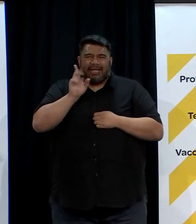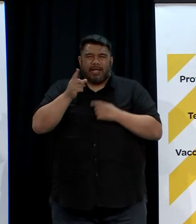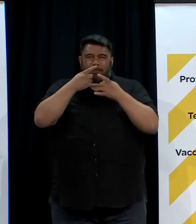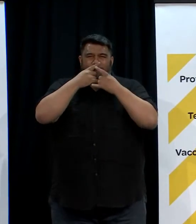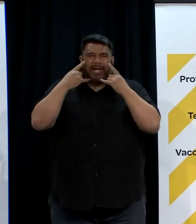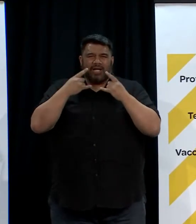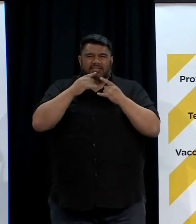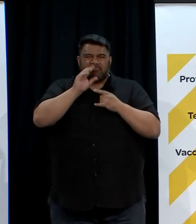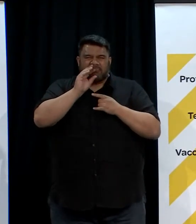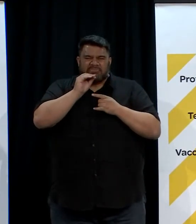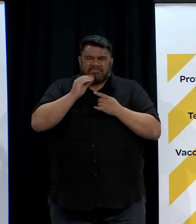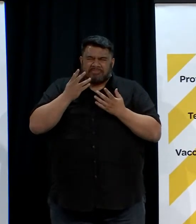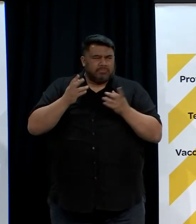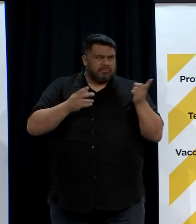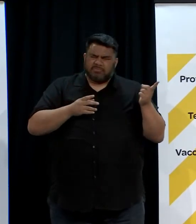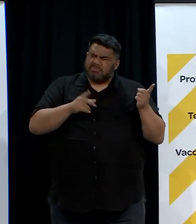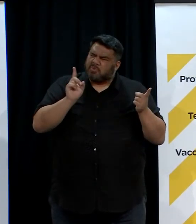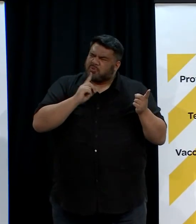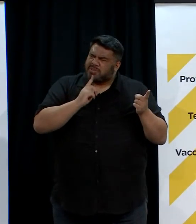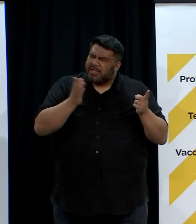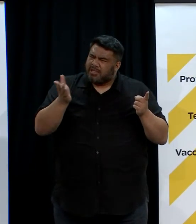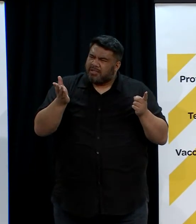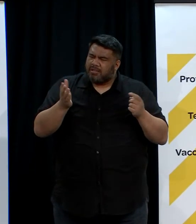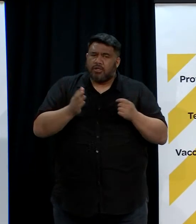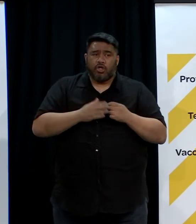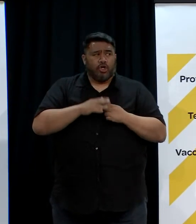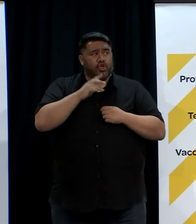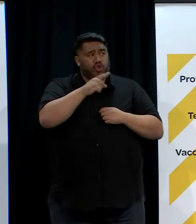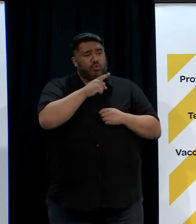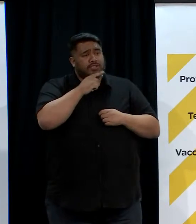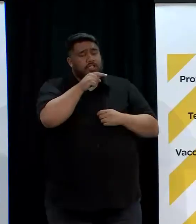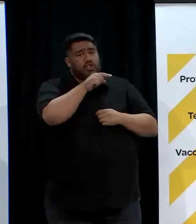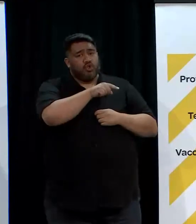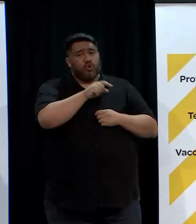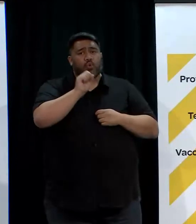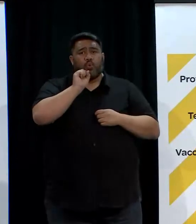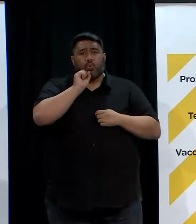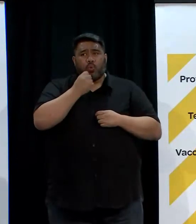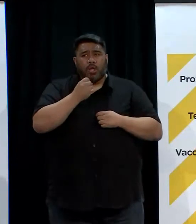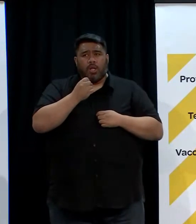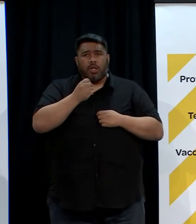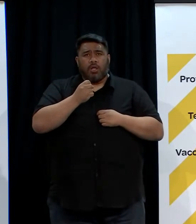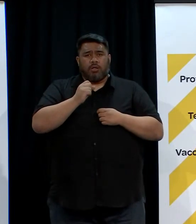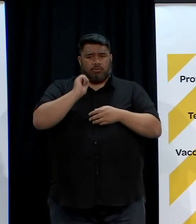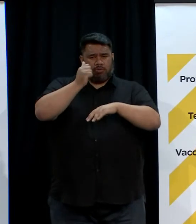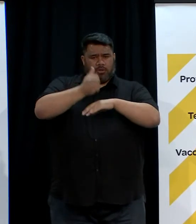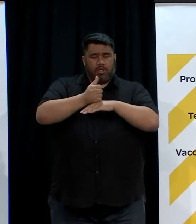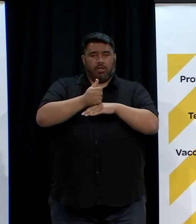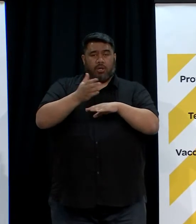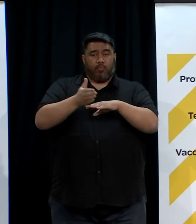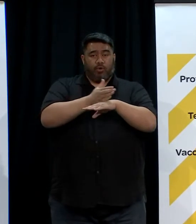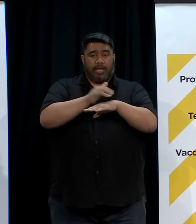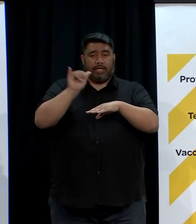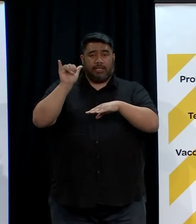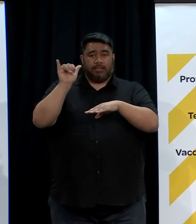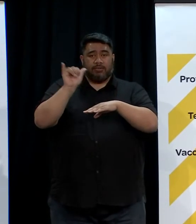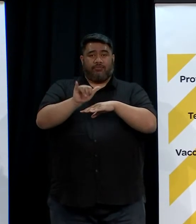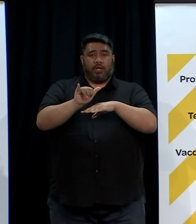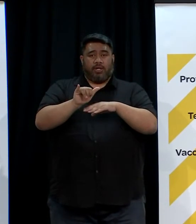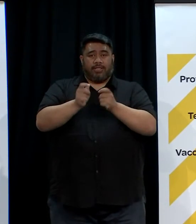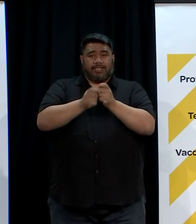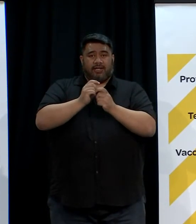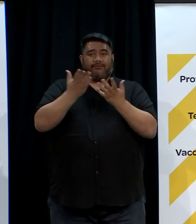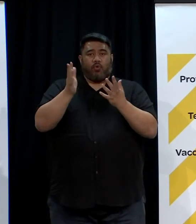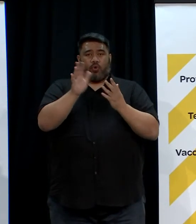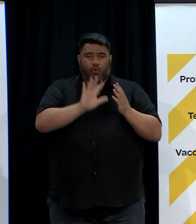was? I'm sorry, what's the question here? So you said that you had signalled that you were going to make pre-departure testing necessary for all Australian states,